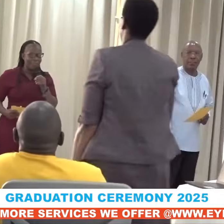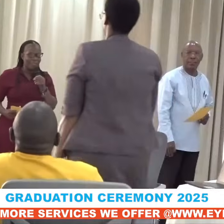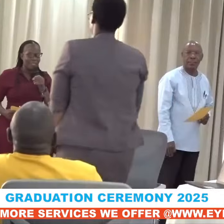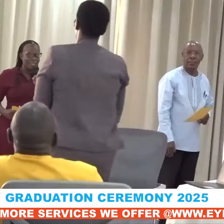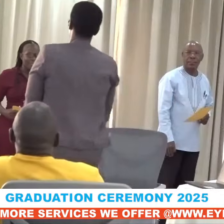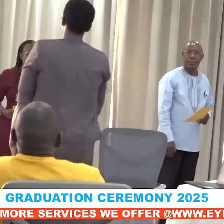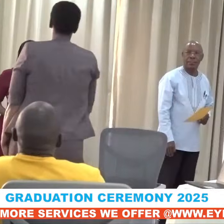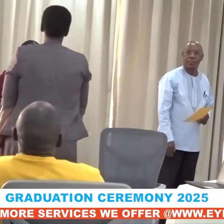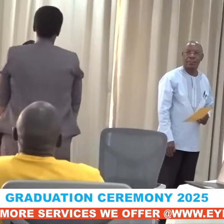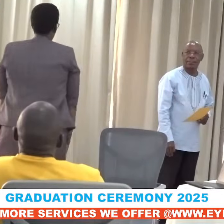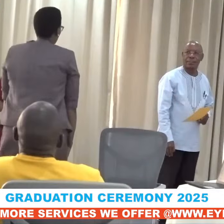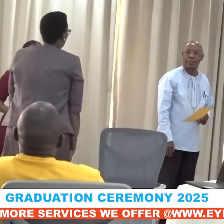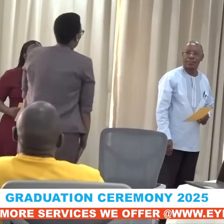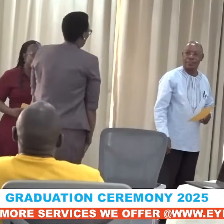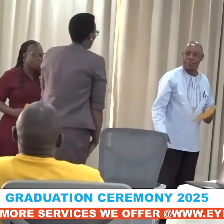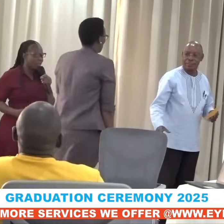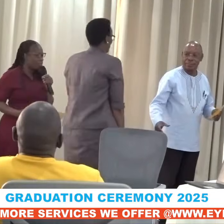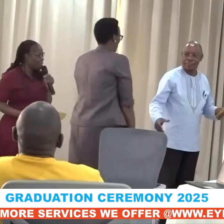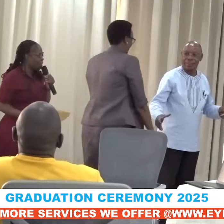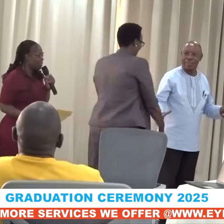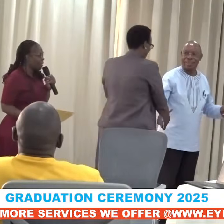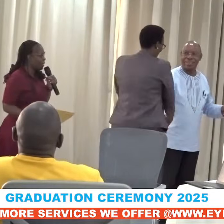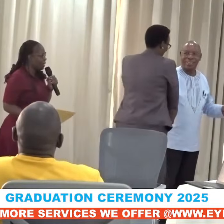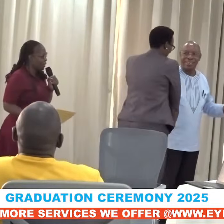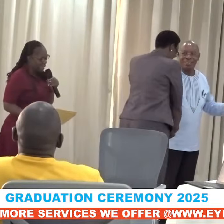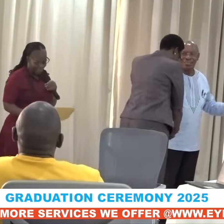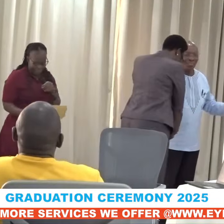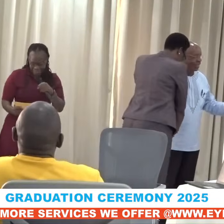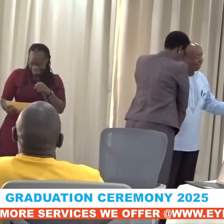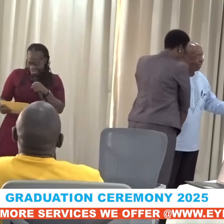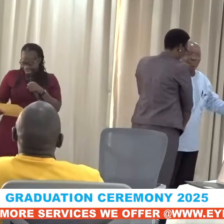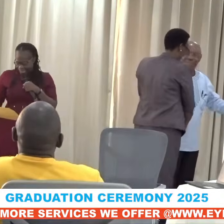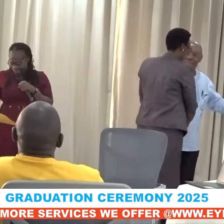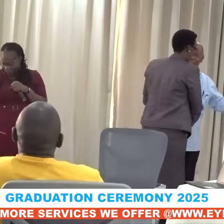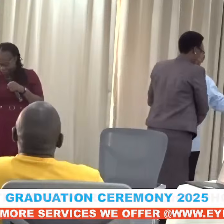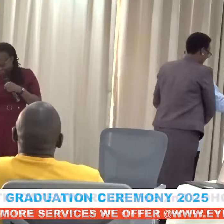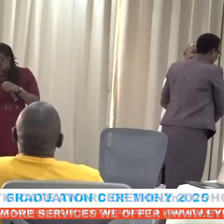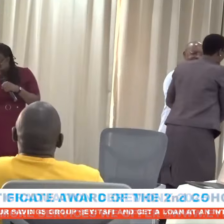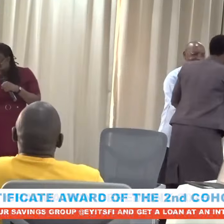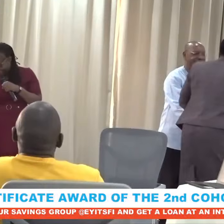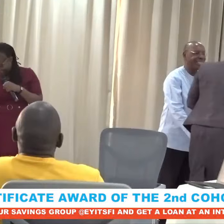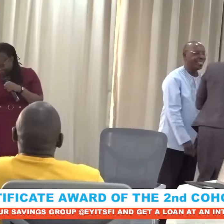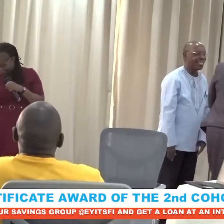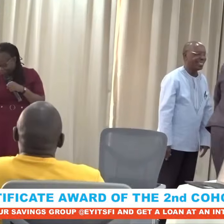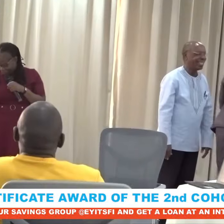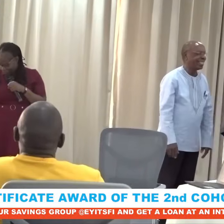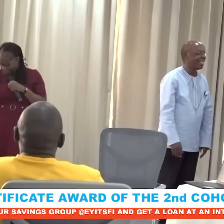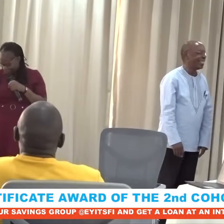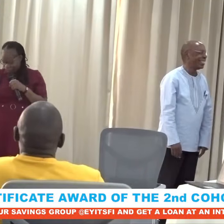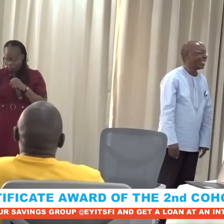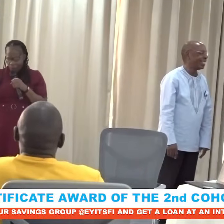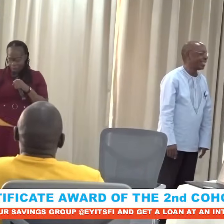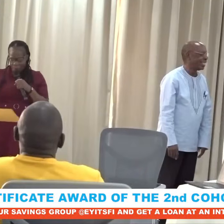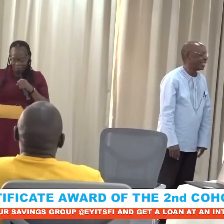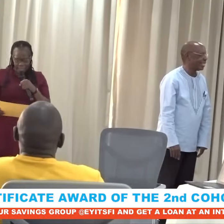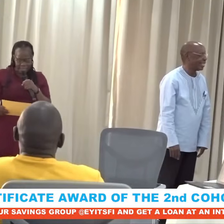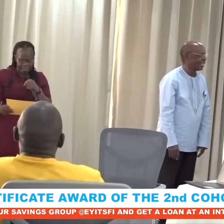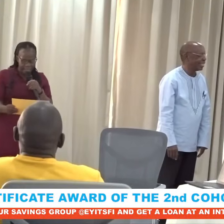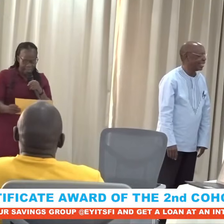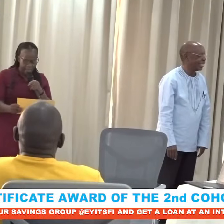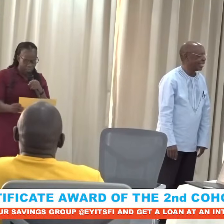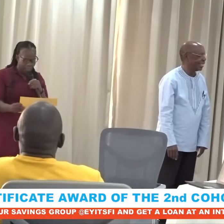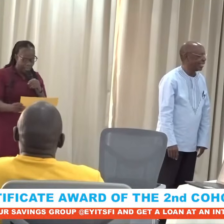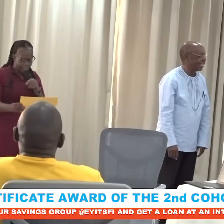supportive. If she doesn't box me today, I'll survive. Energy is too much. We're